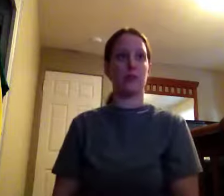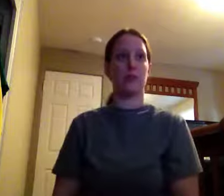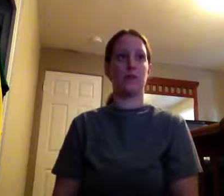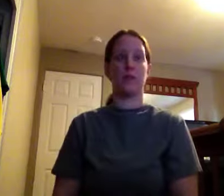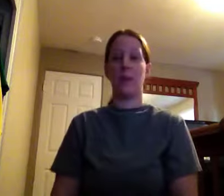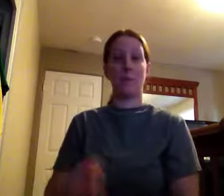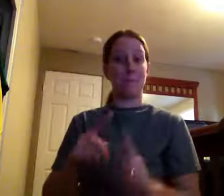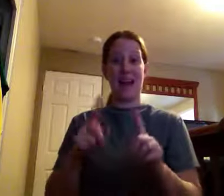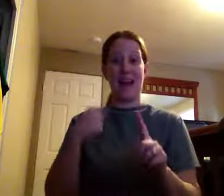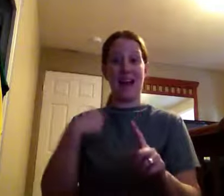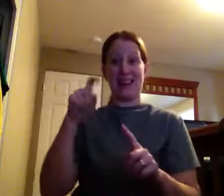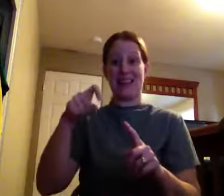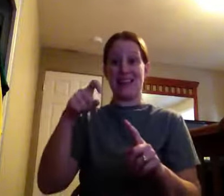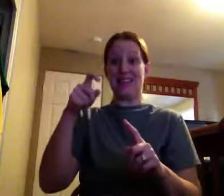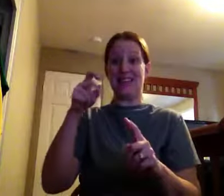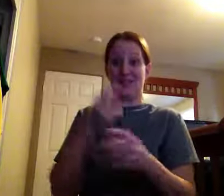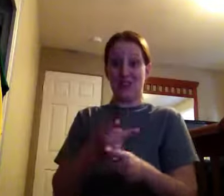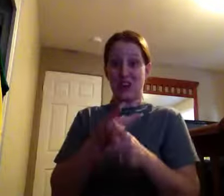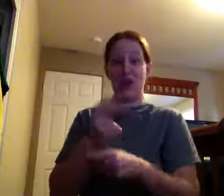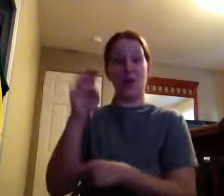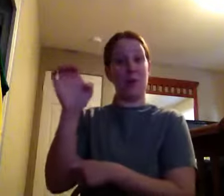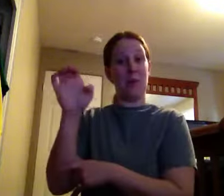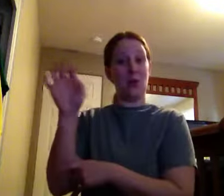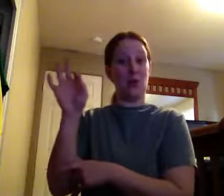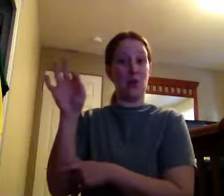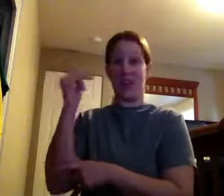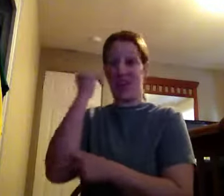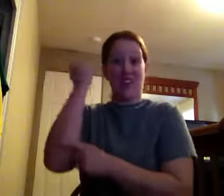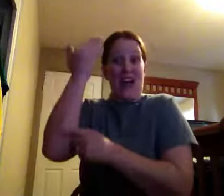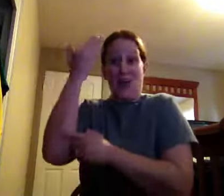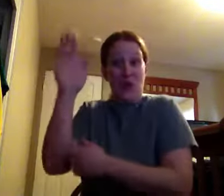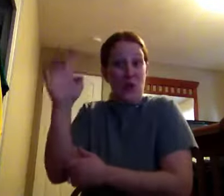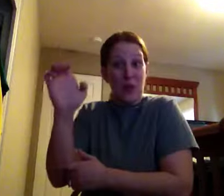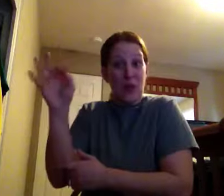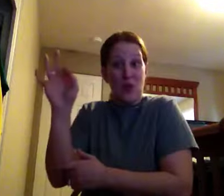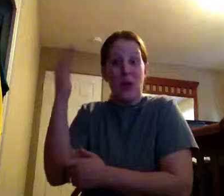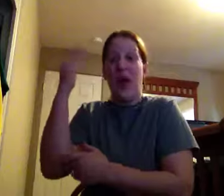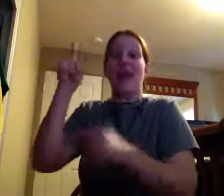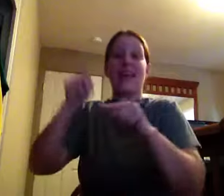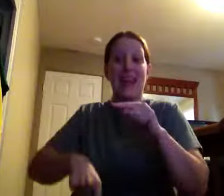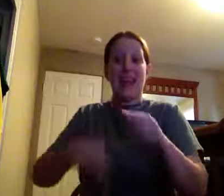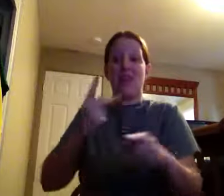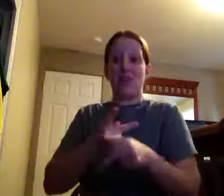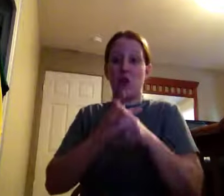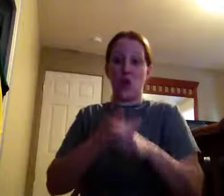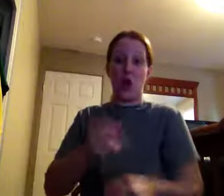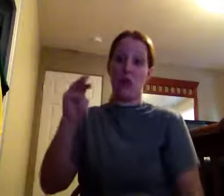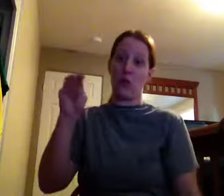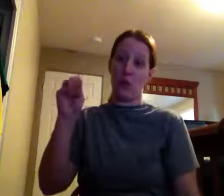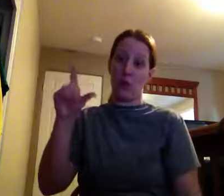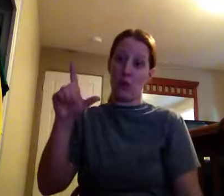empirical formula. Because if I don't know the empirical formula, I cannot find the molecular formula.